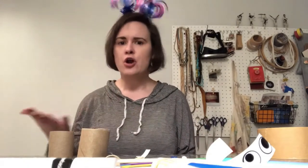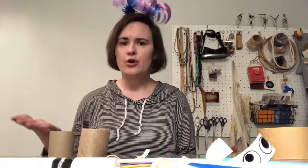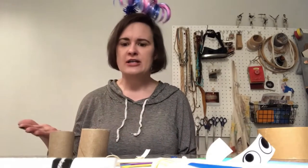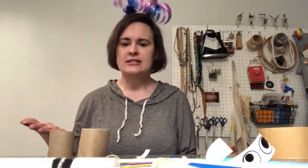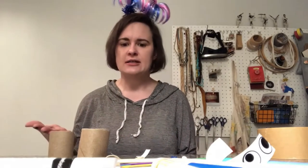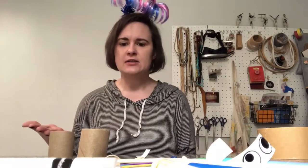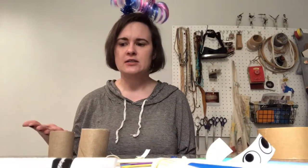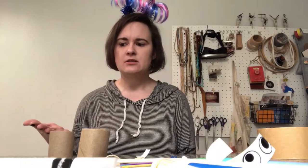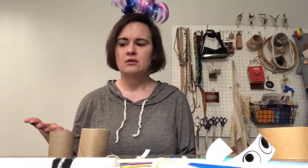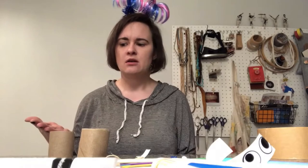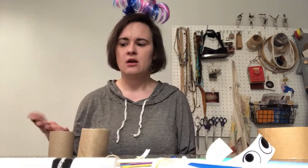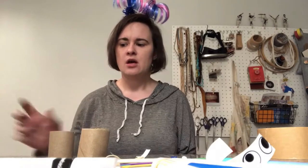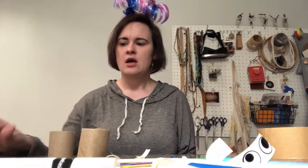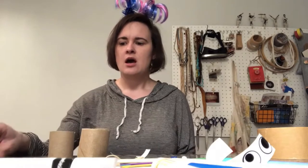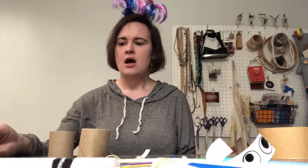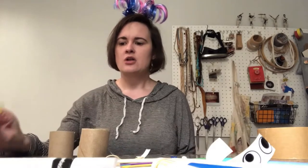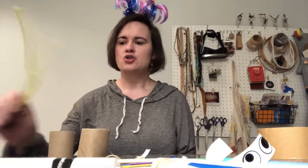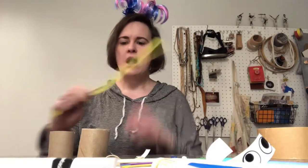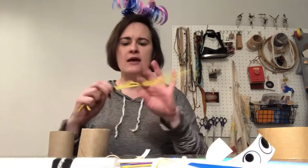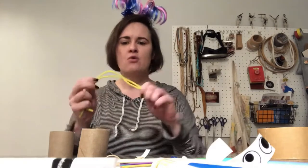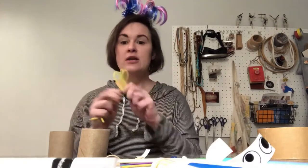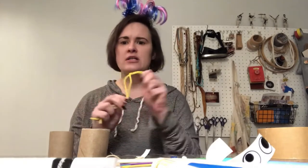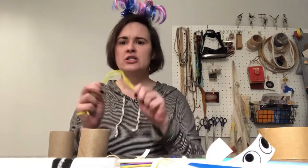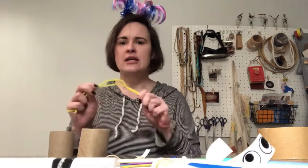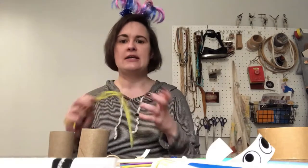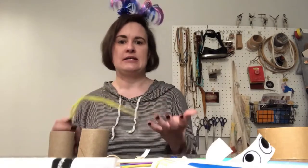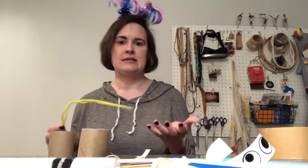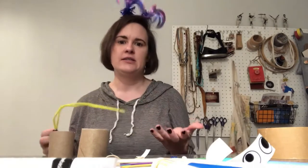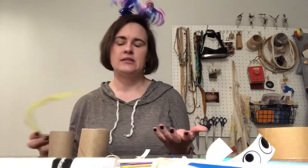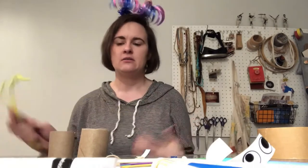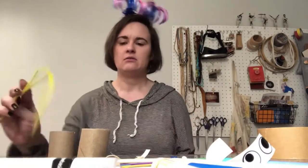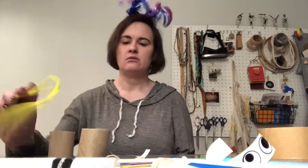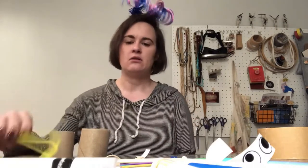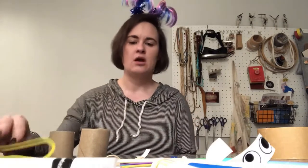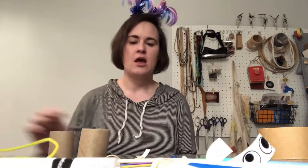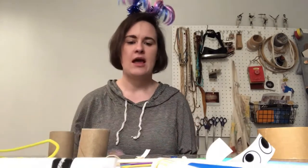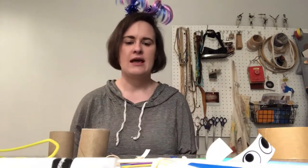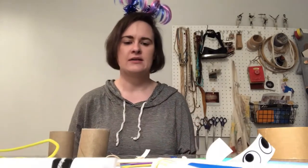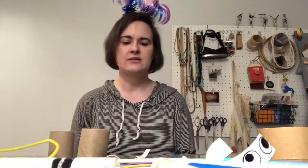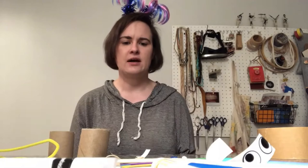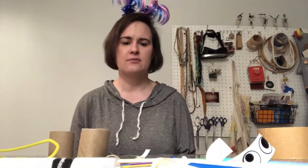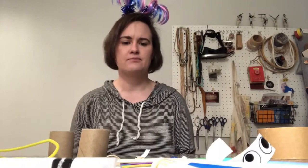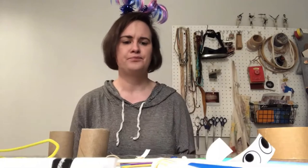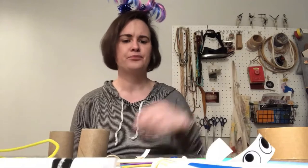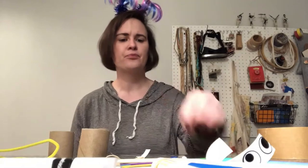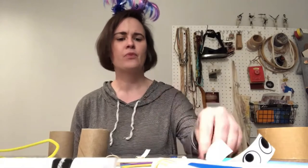own ideas. Try out what each thing is. And